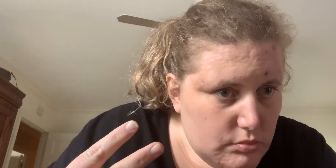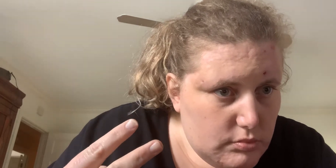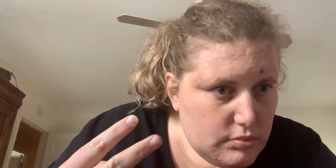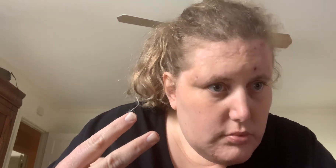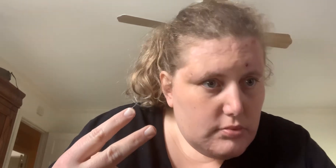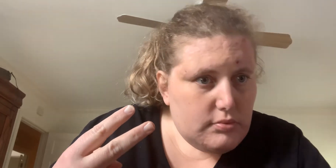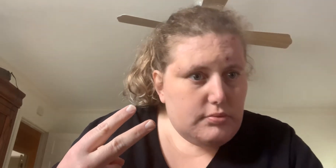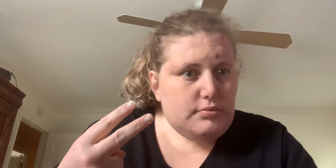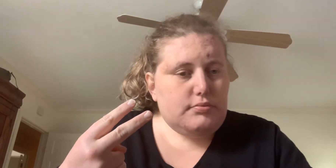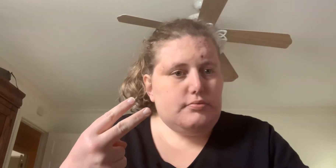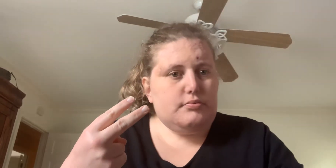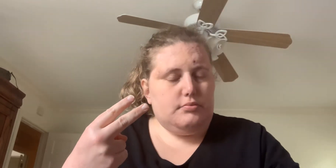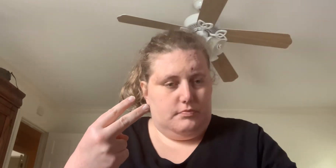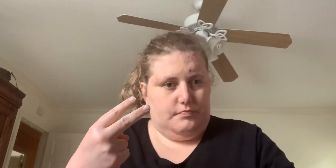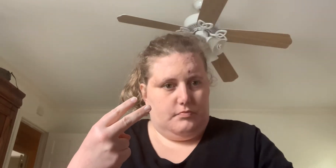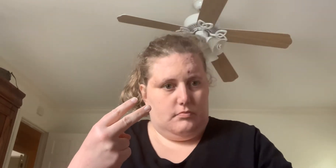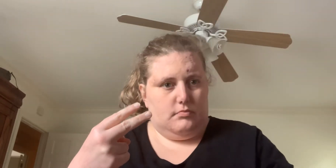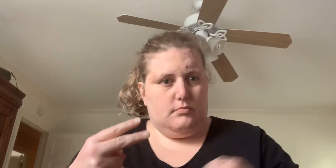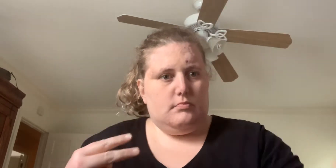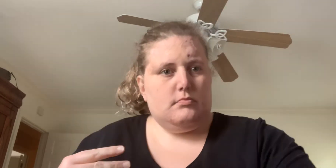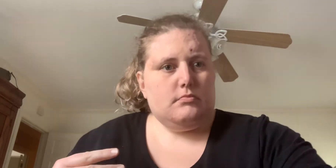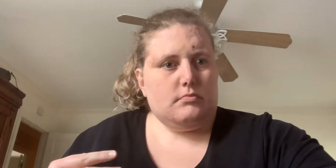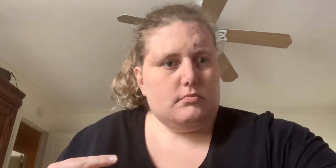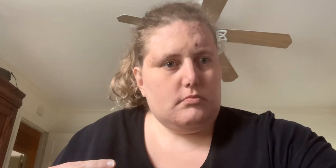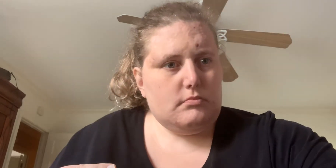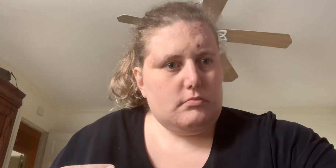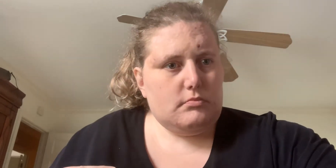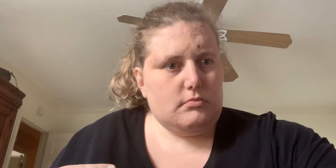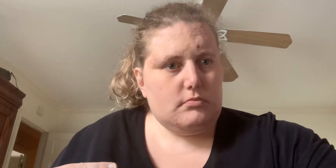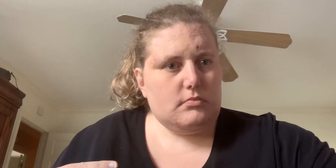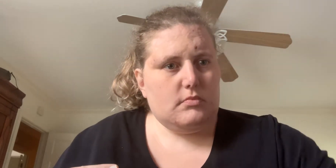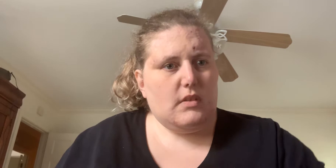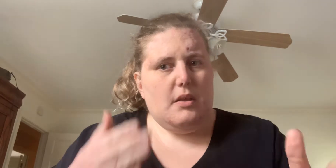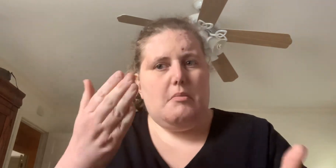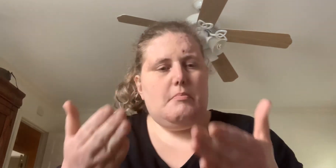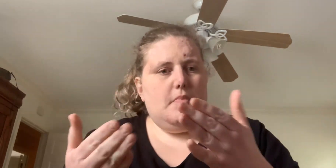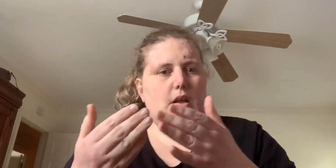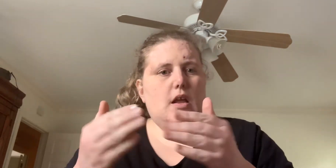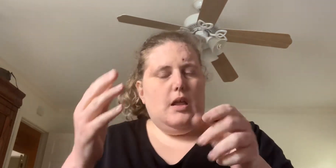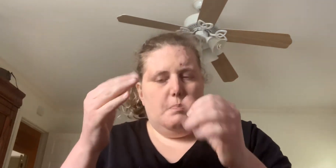how many moles of hydrogen